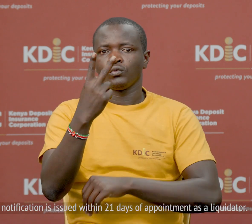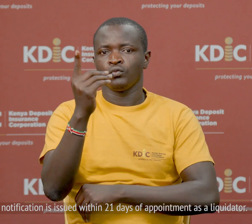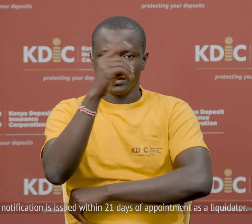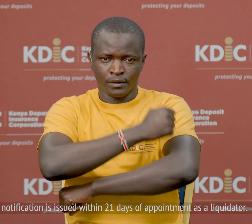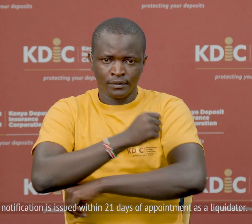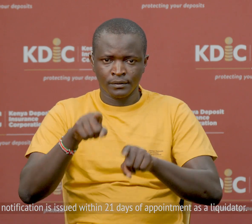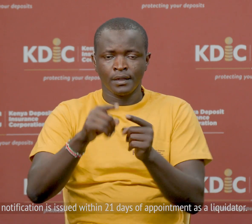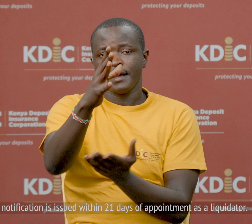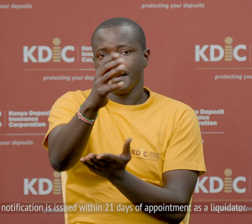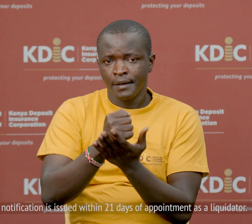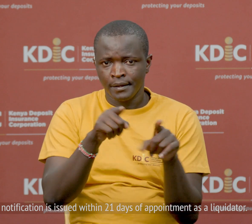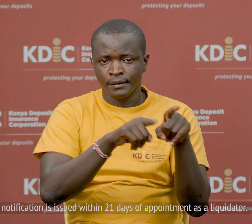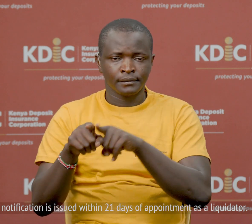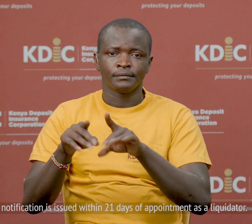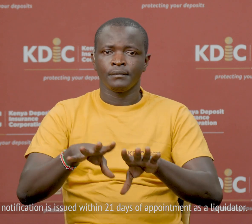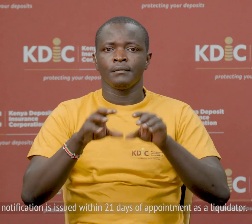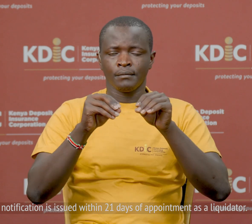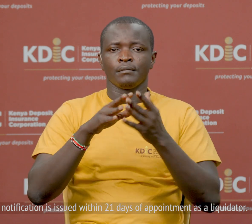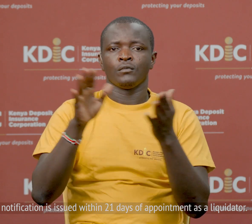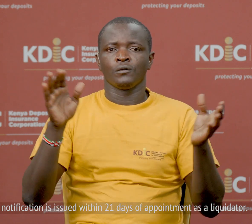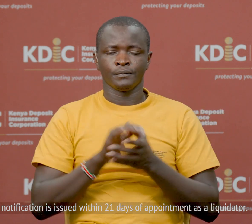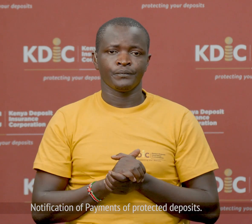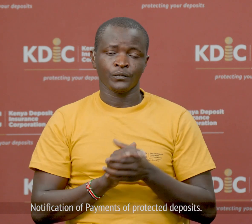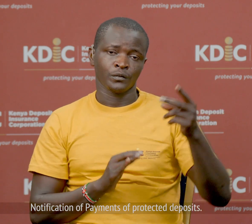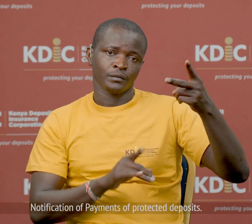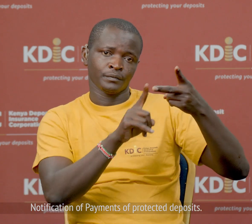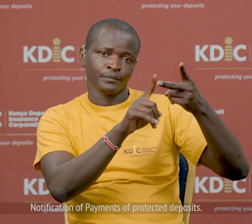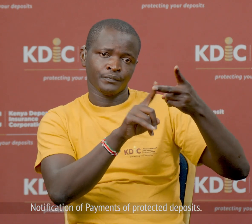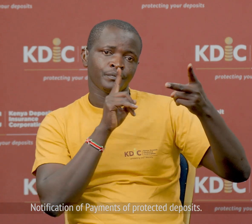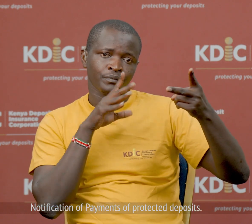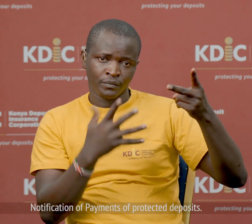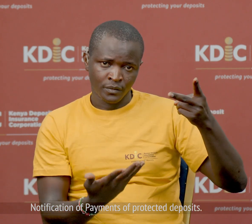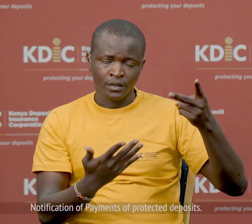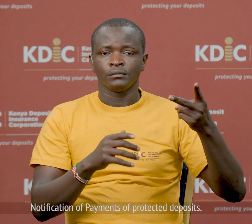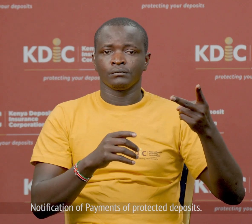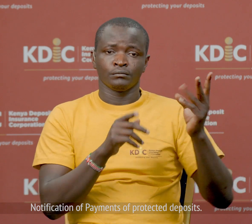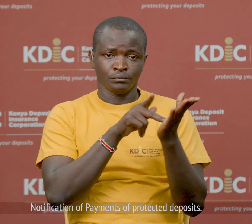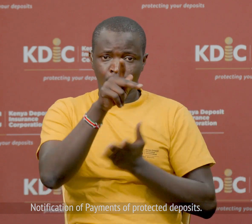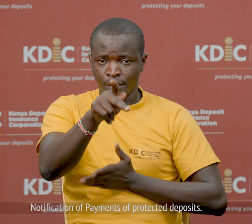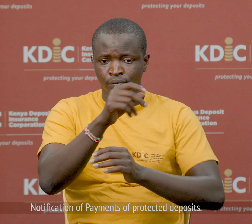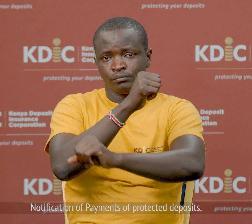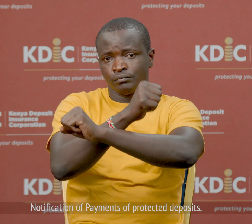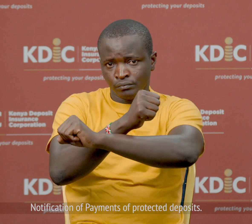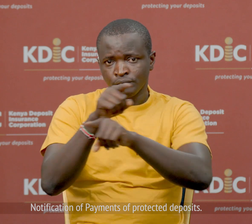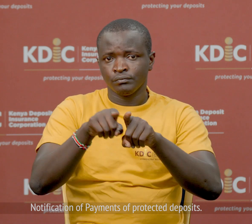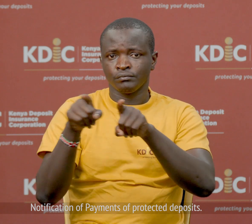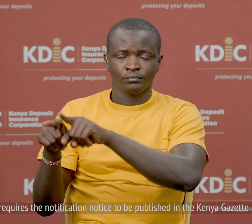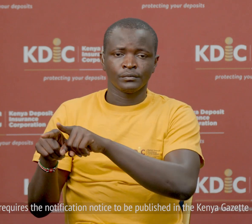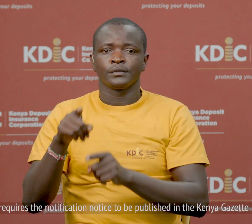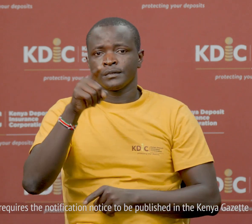21 days of appointment as liquidator. 2. Notification of payments of protected deposits. This